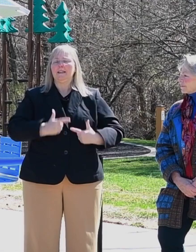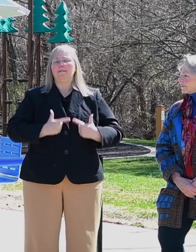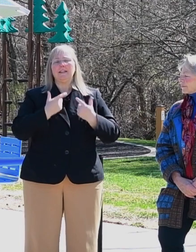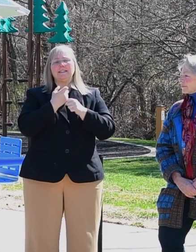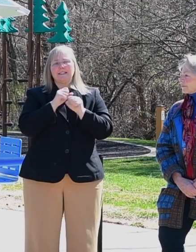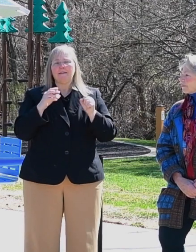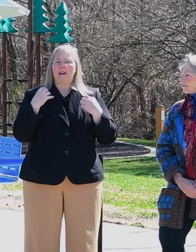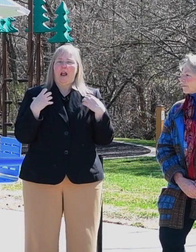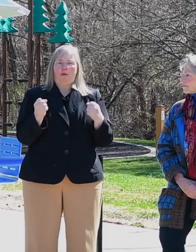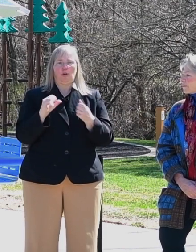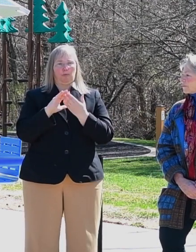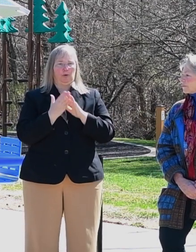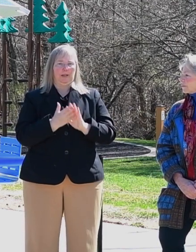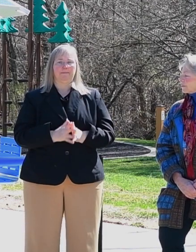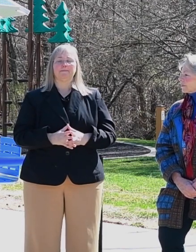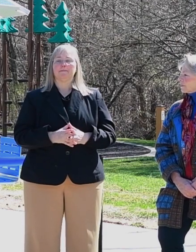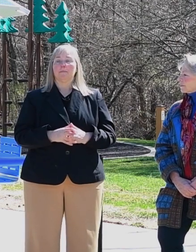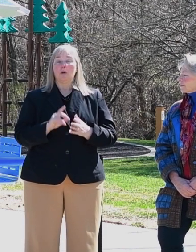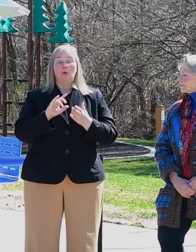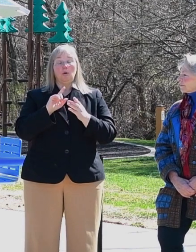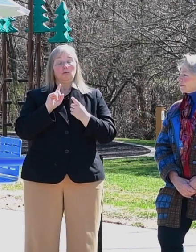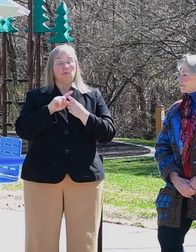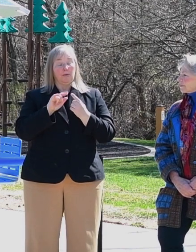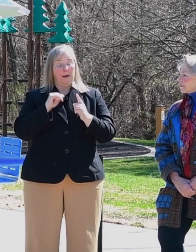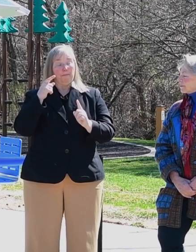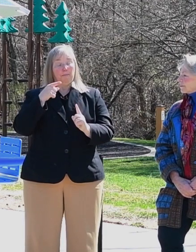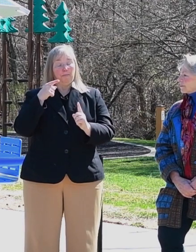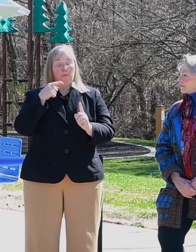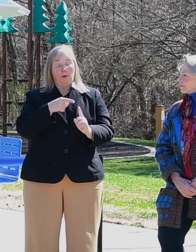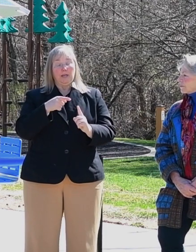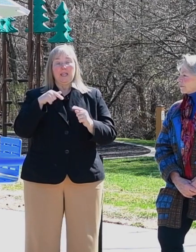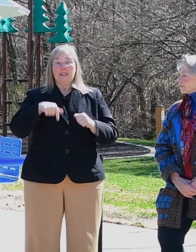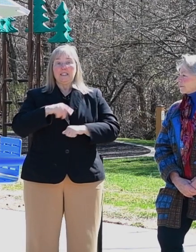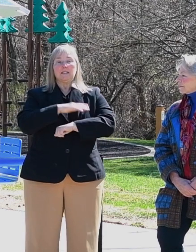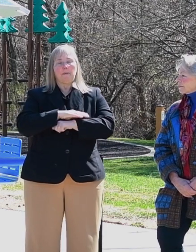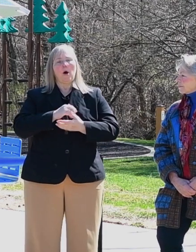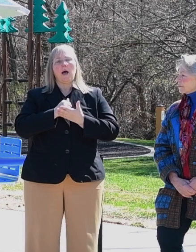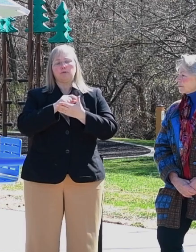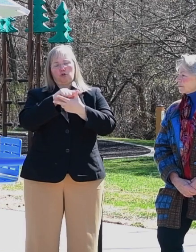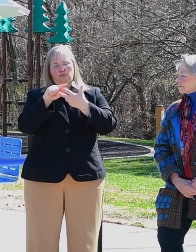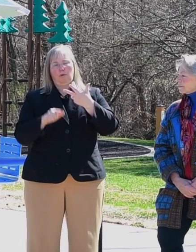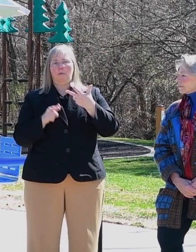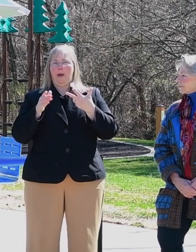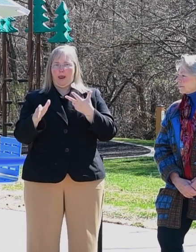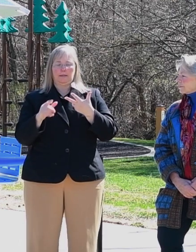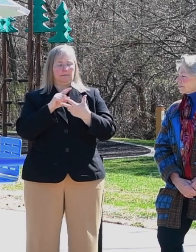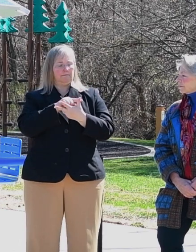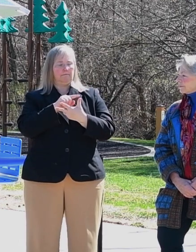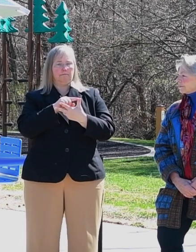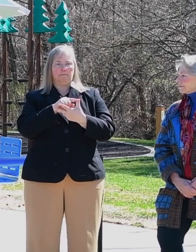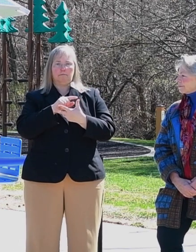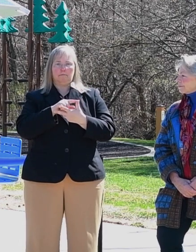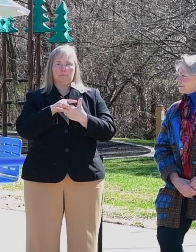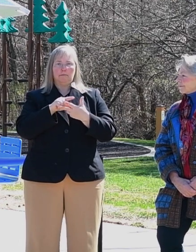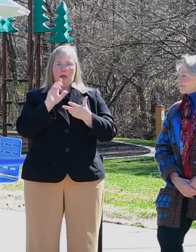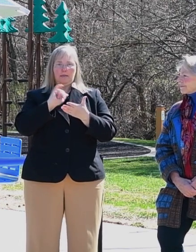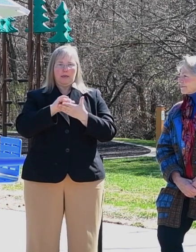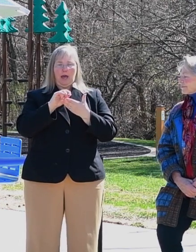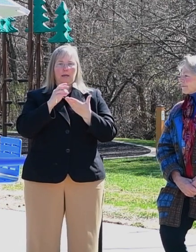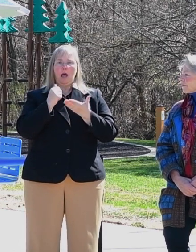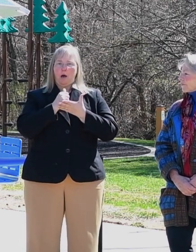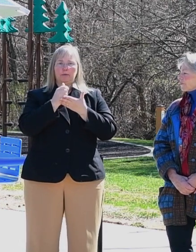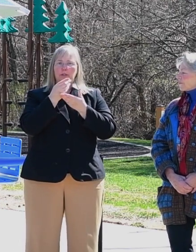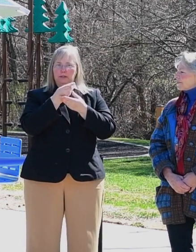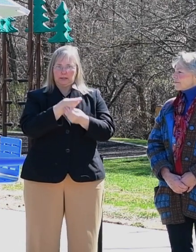community. To that point, this table helps in 3 ways. They help to disseminate